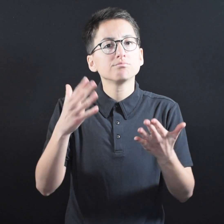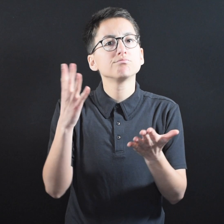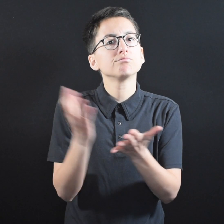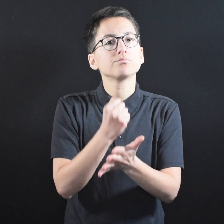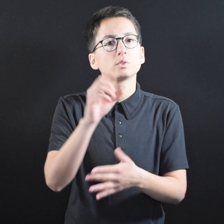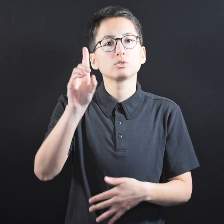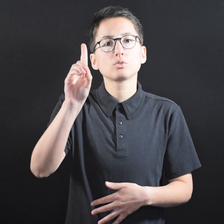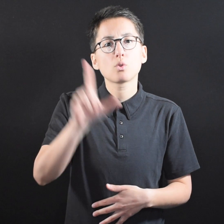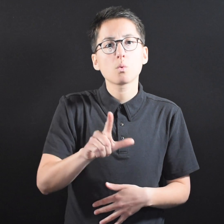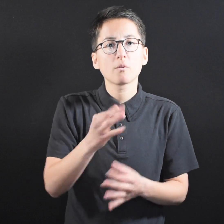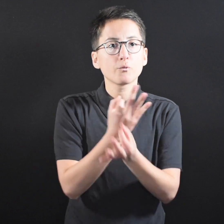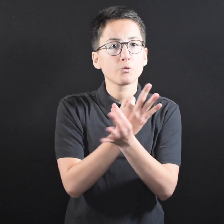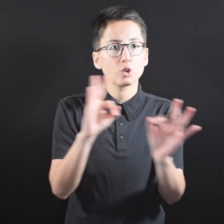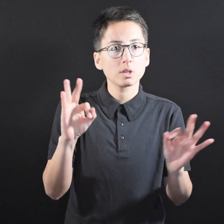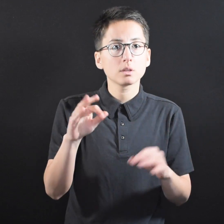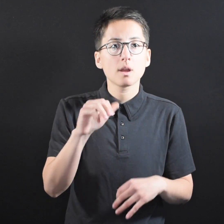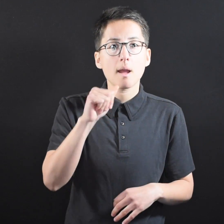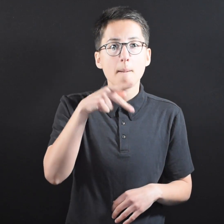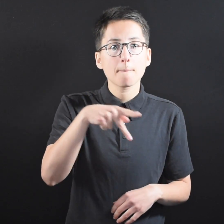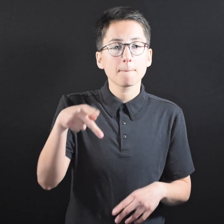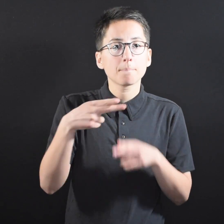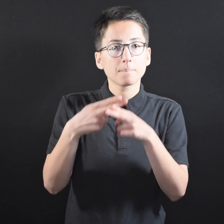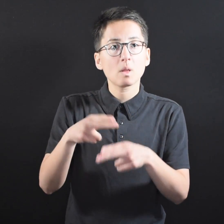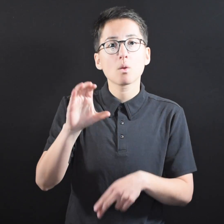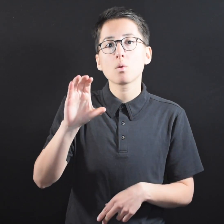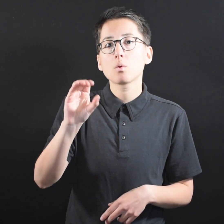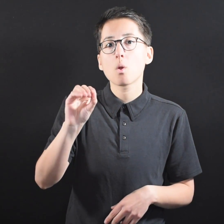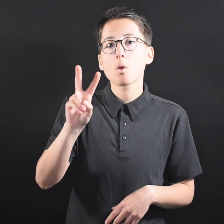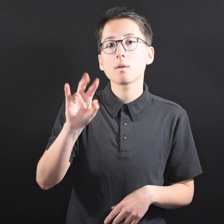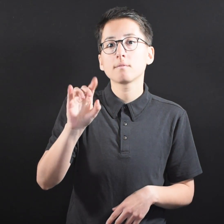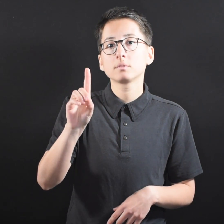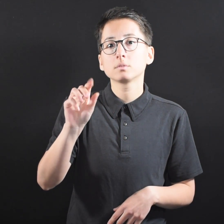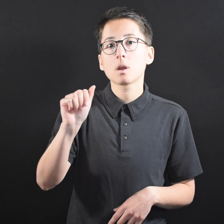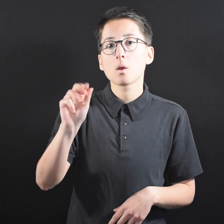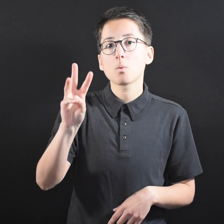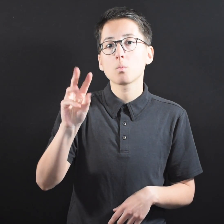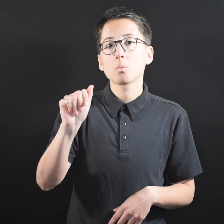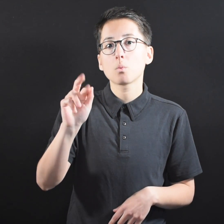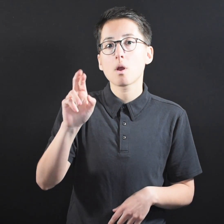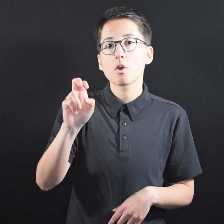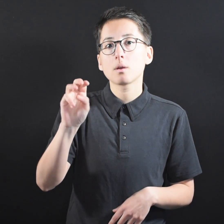If you haven't yet, download the free COVID Aware MN app to get